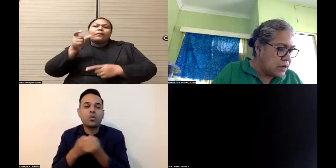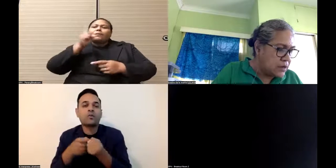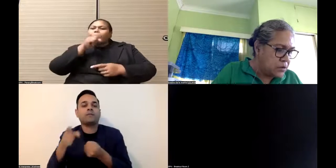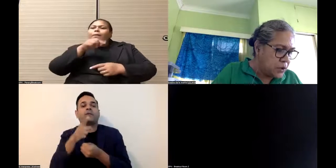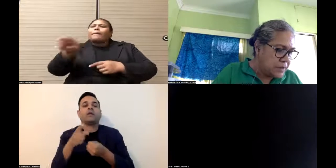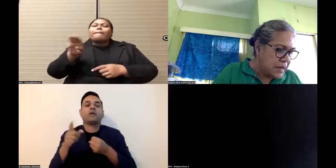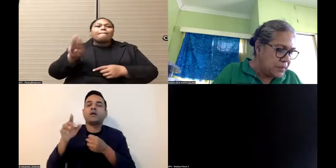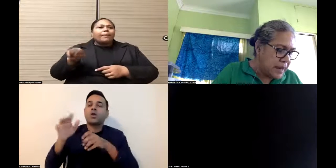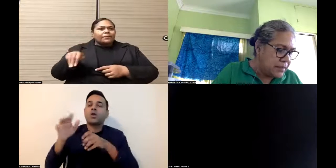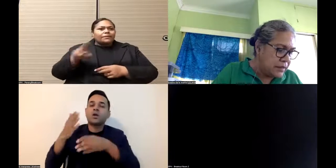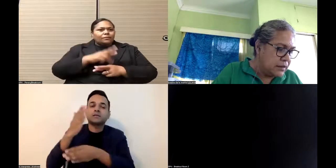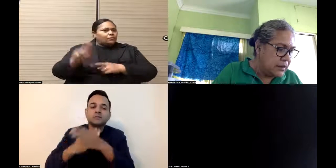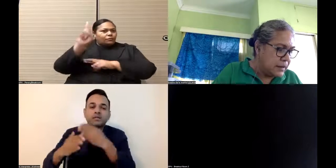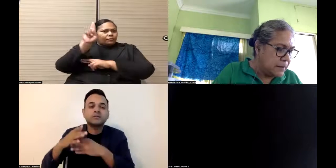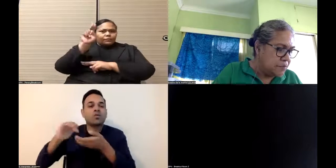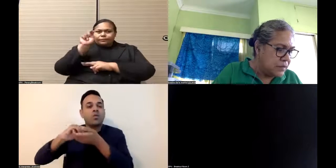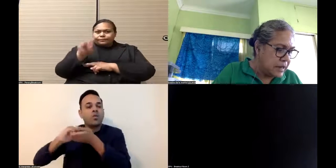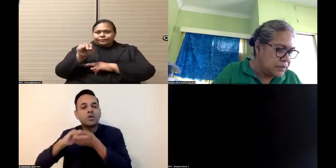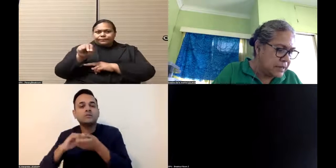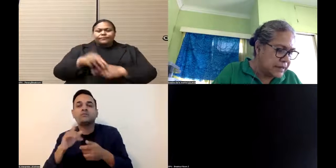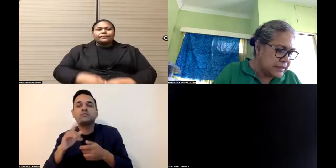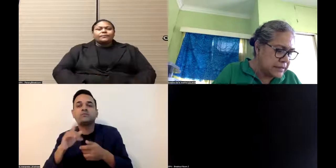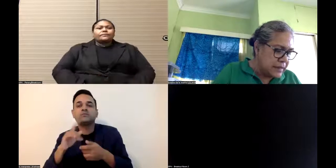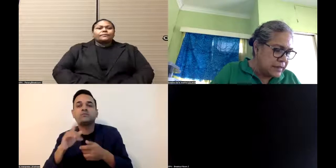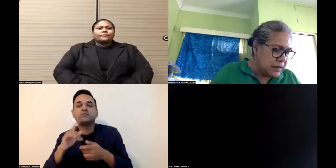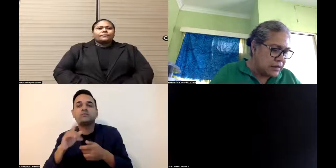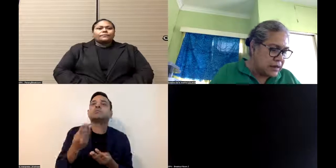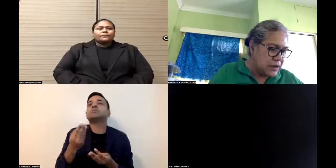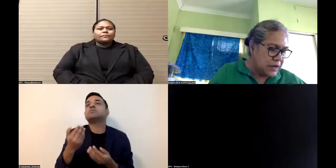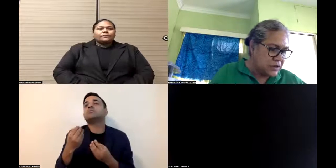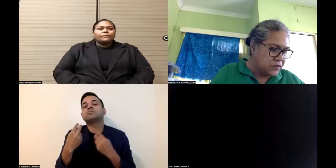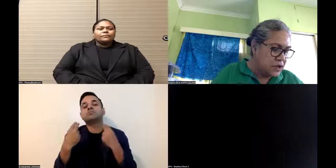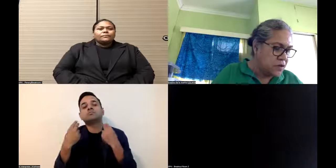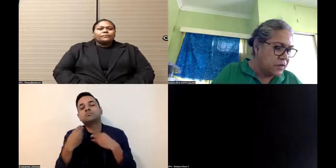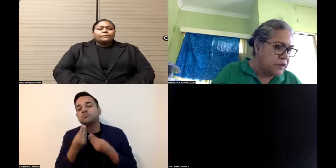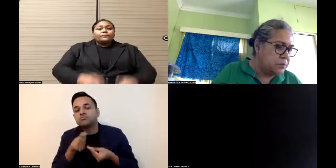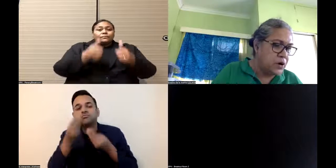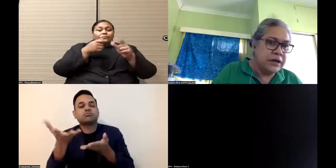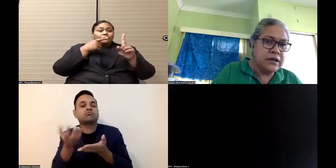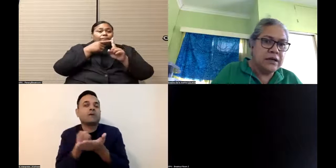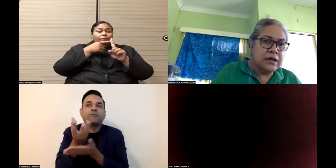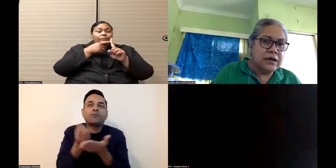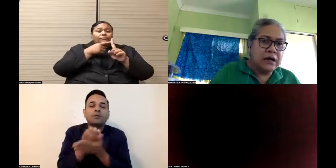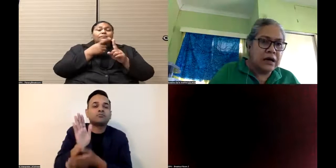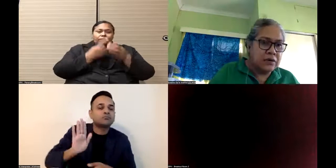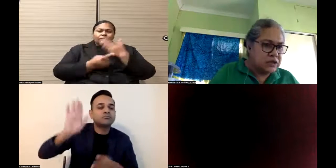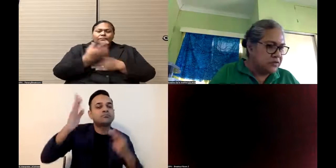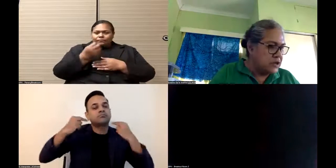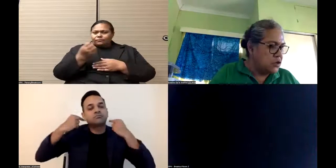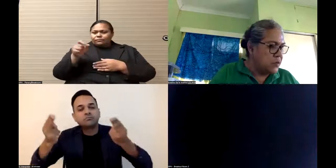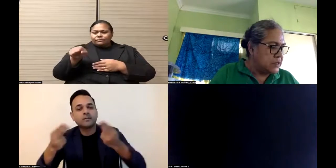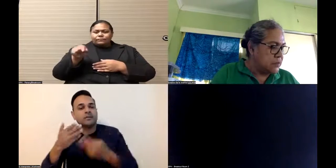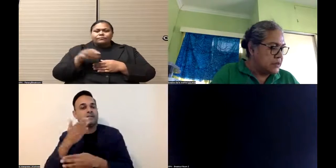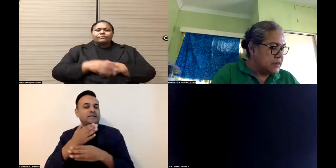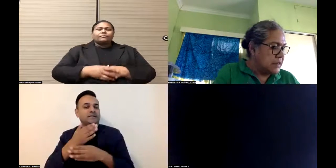also a good point made by the last speakers that I'll just finish off with this point. I will just